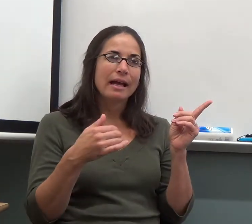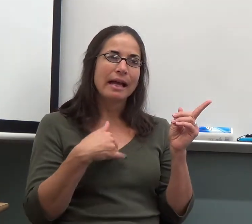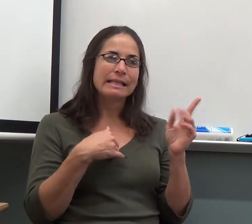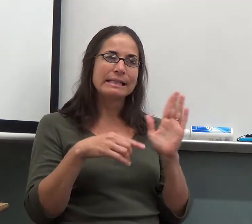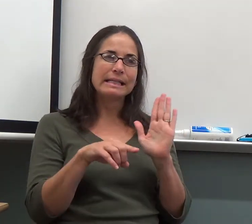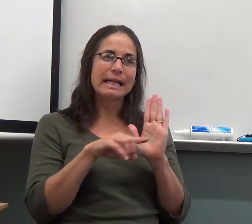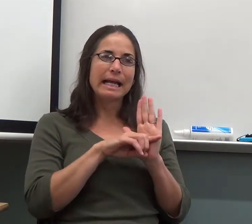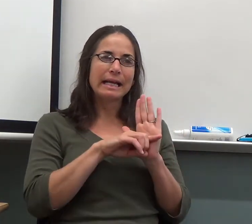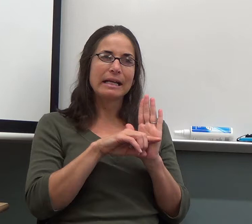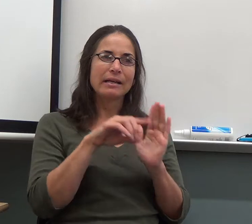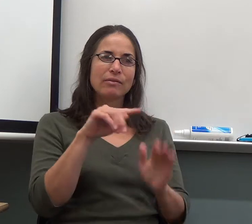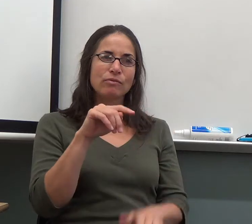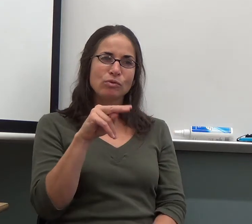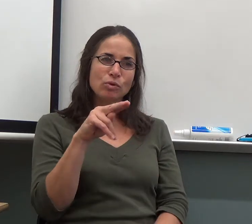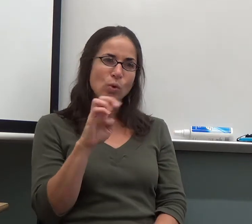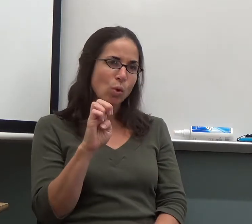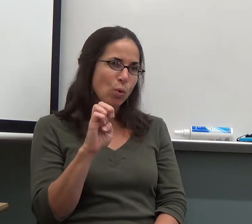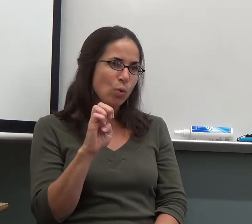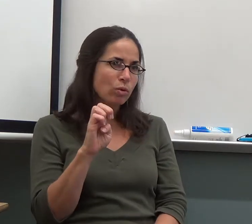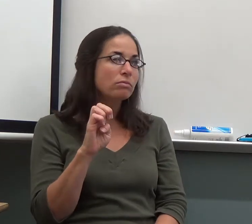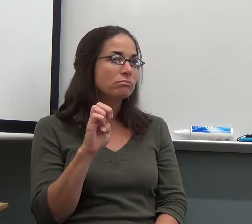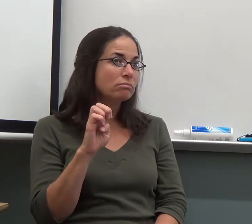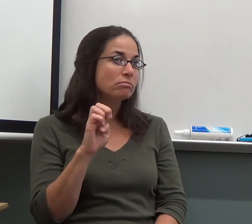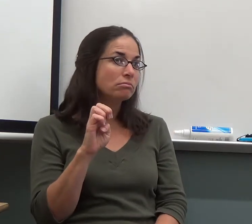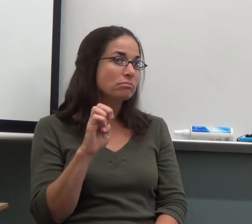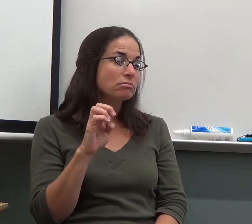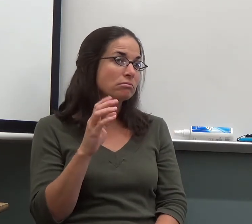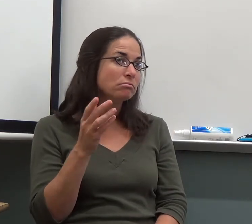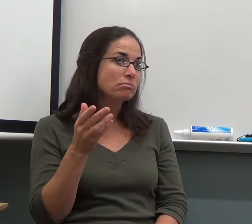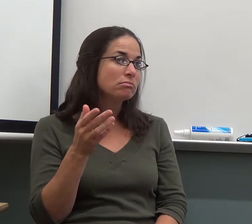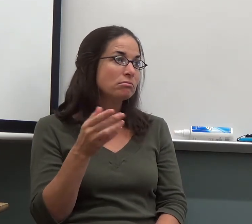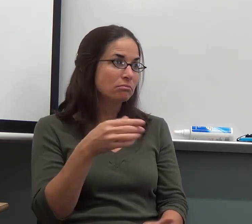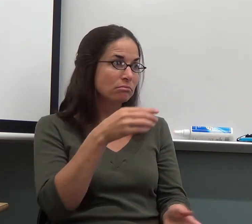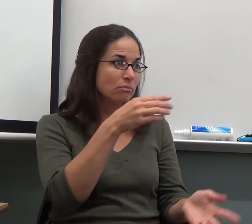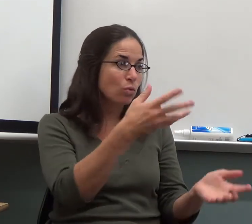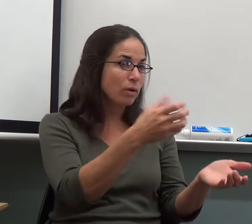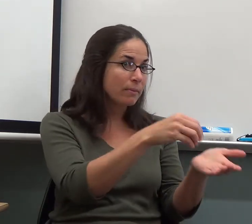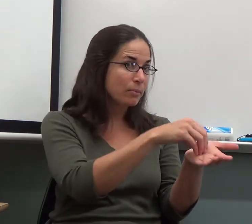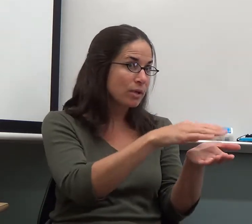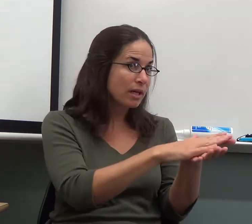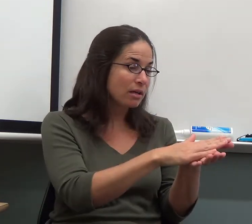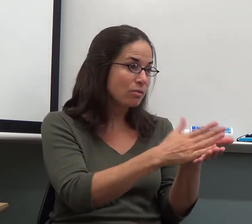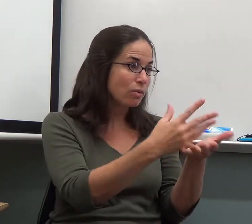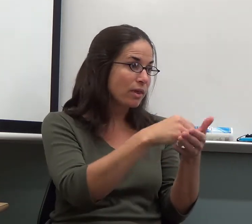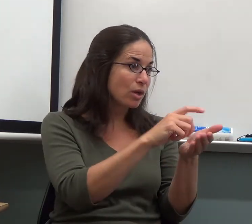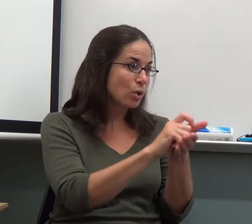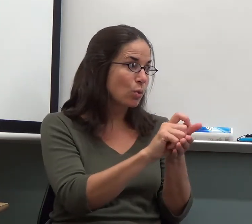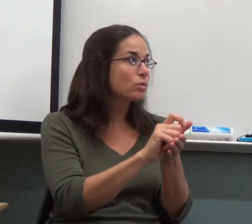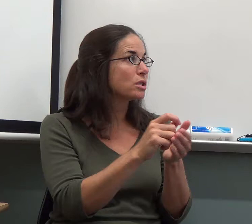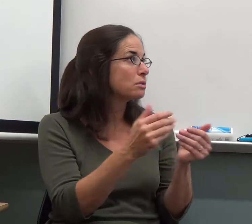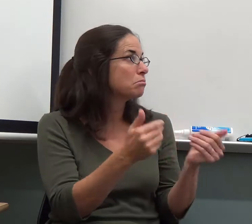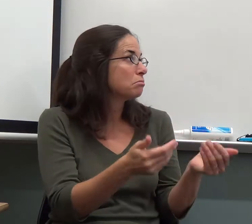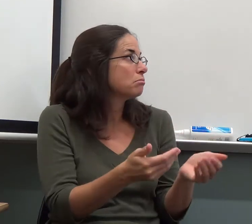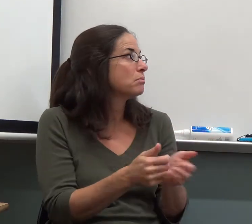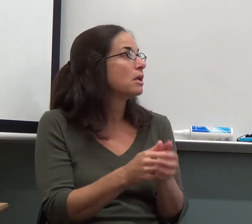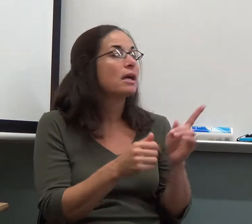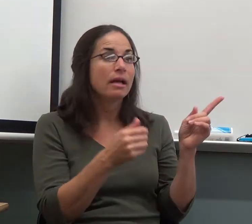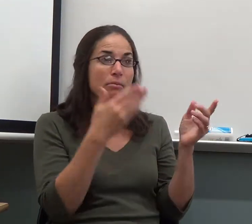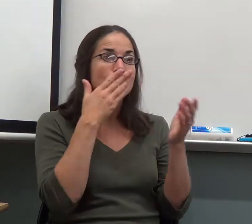Yes. It does. You could write that down as an example if you wanted. This would be a good topic sentence, right?